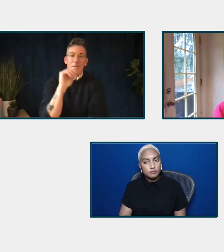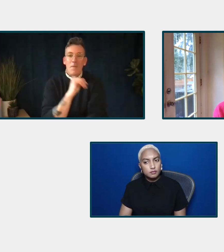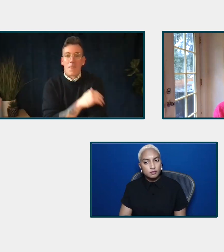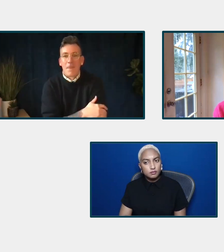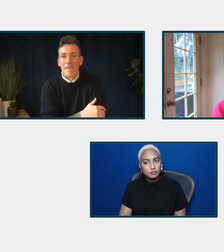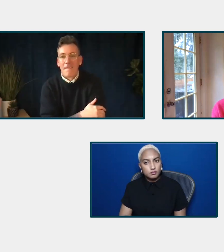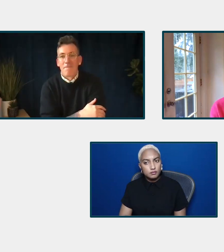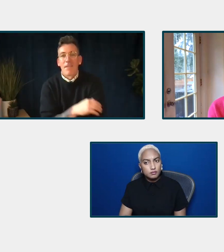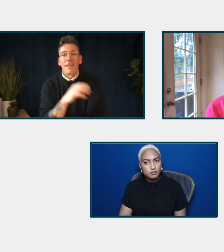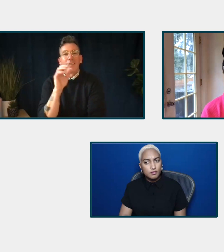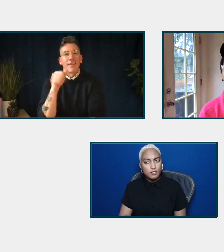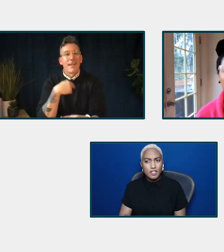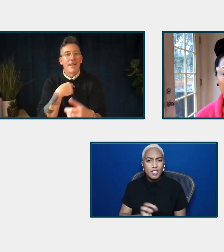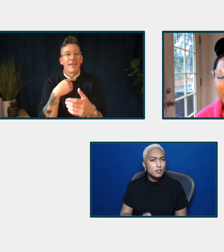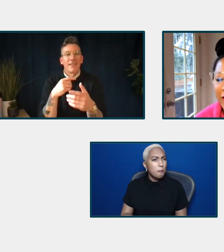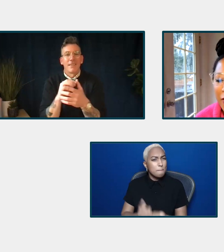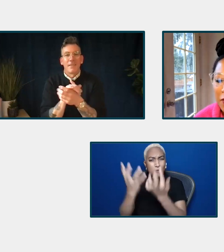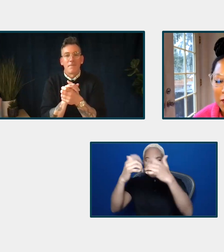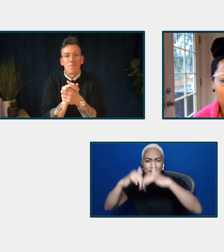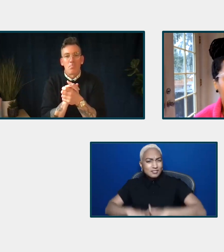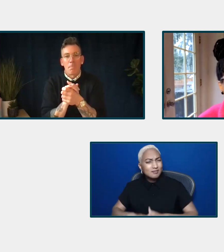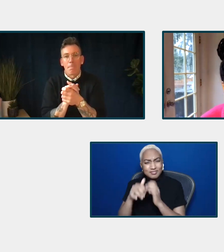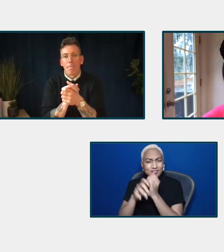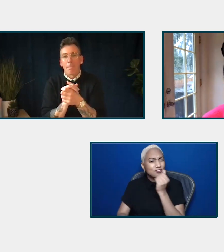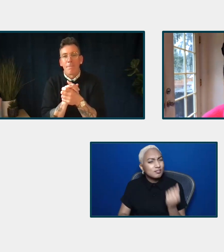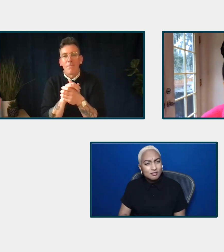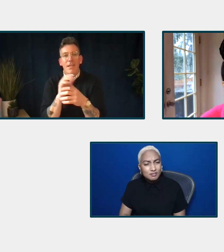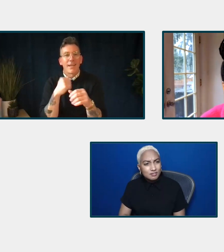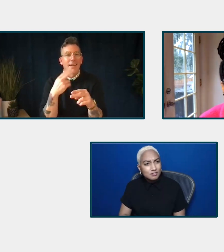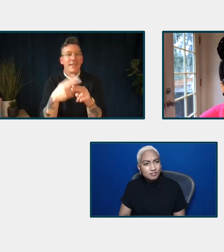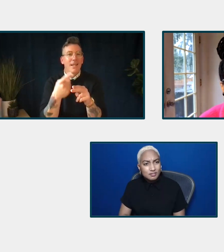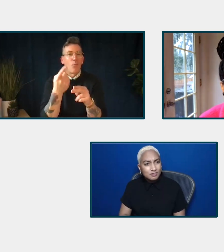R.M., Yeah. I have a question here.